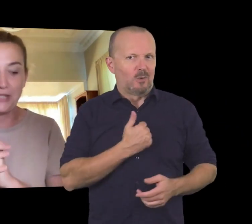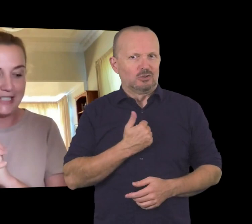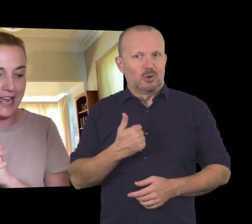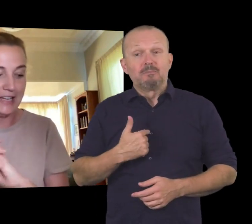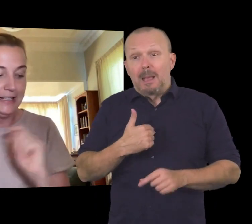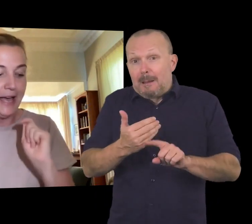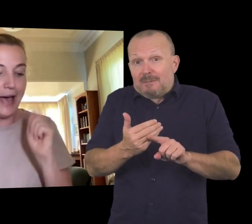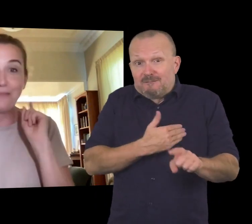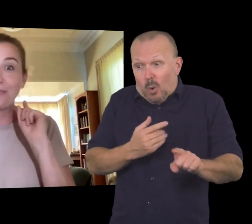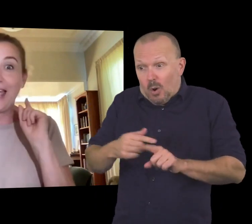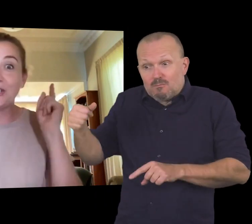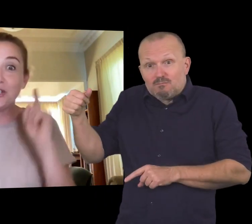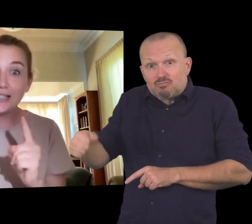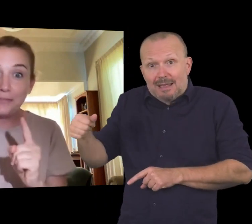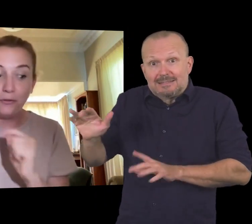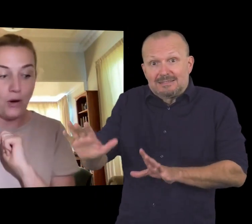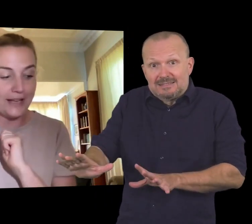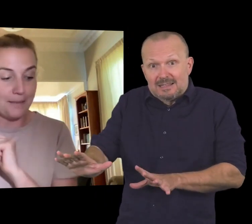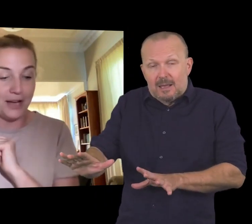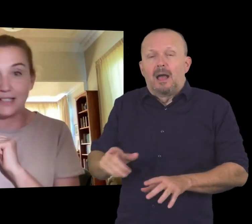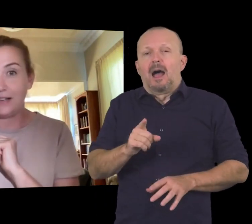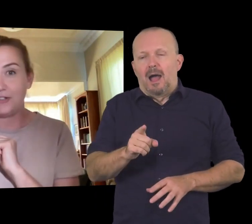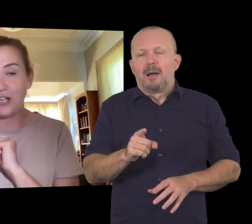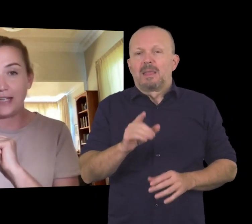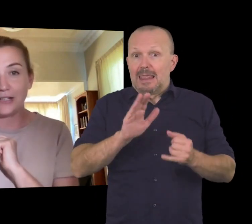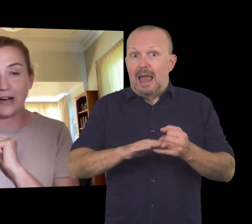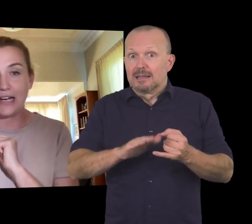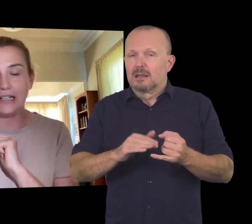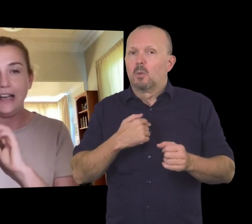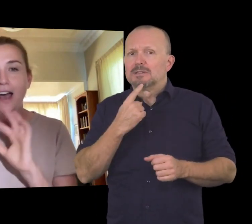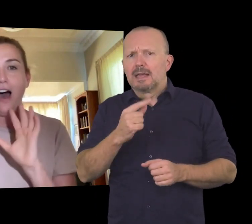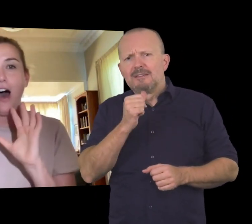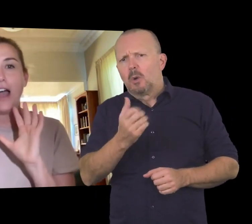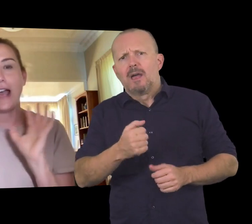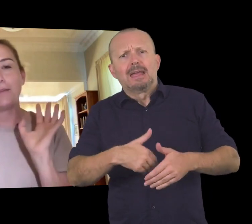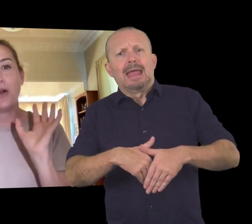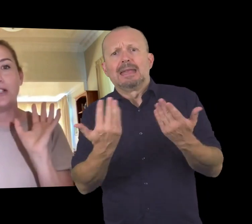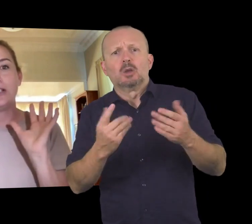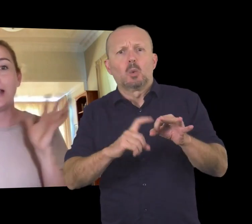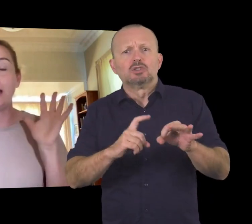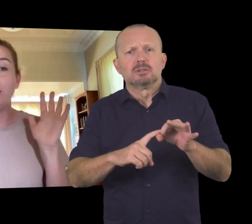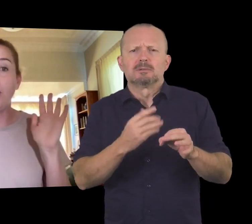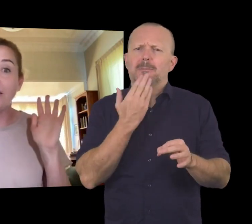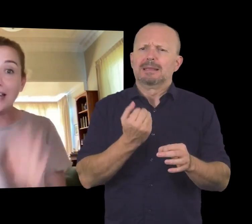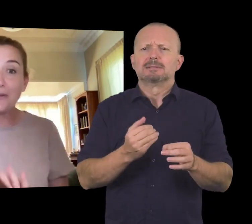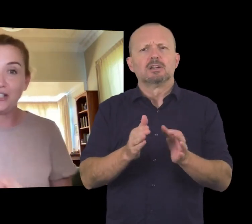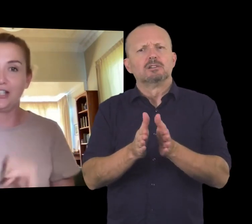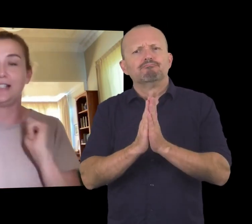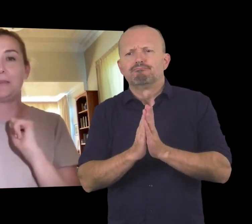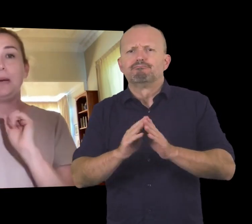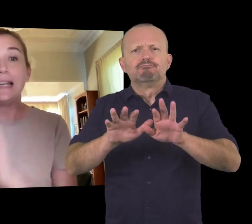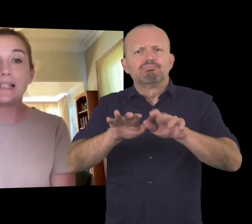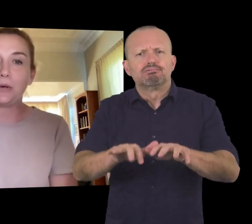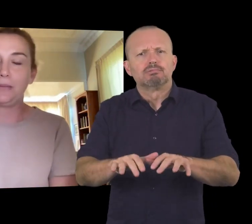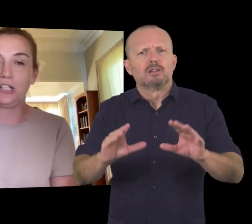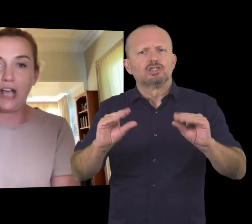beautiful props today. And just before I get Mike to share his screen, I am going to say that if you have any